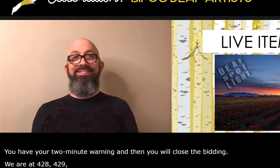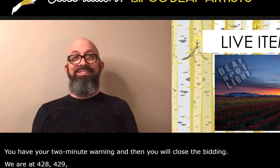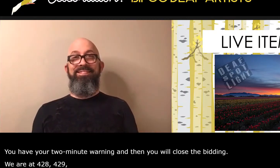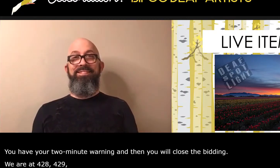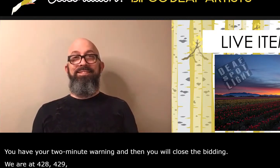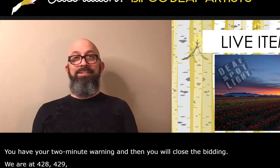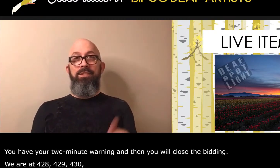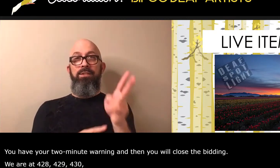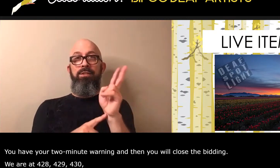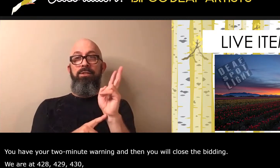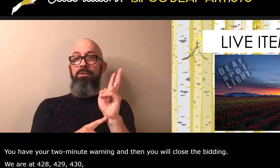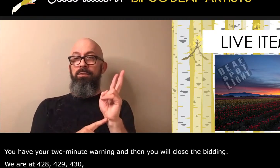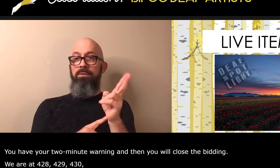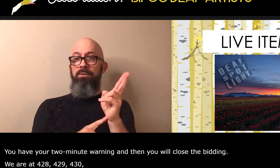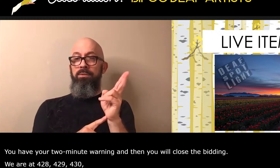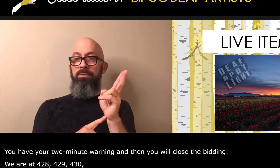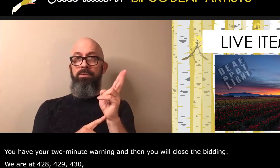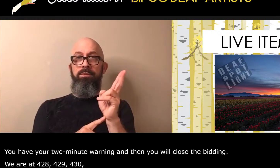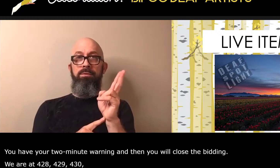431.